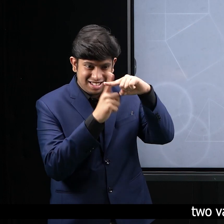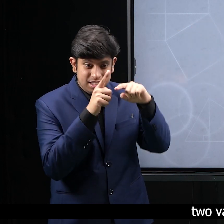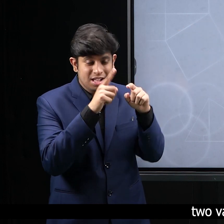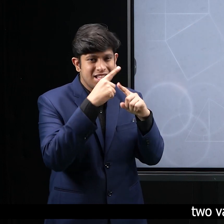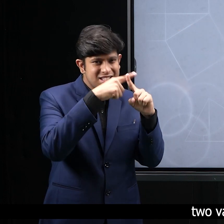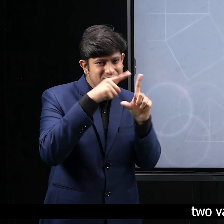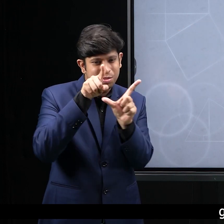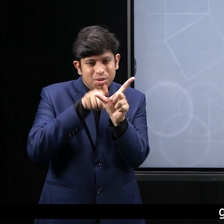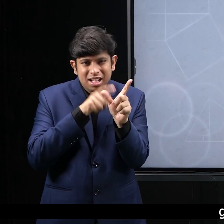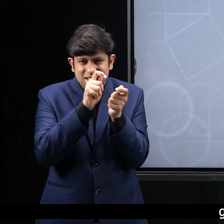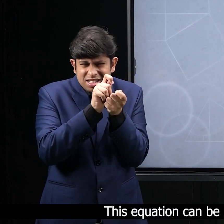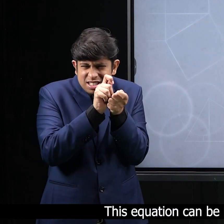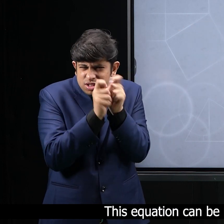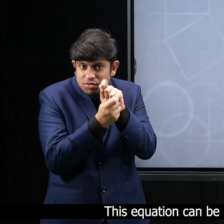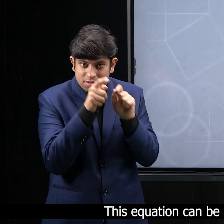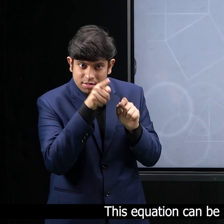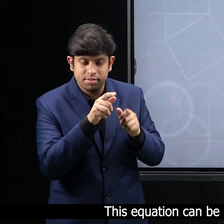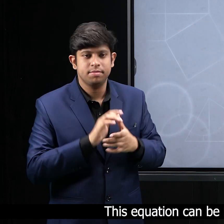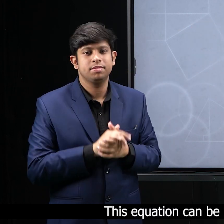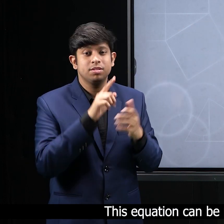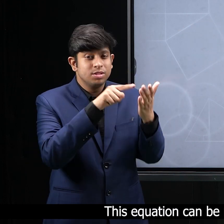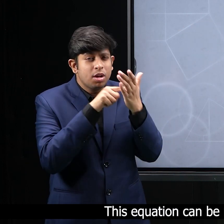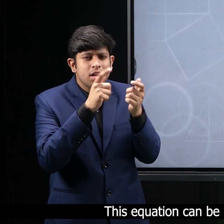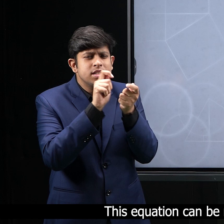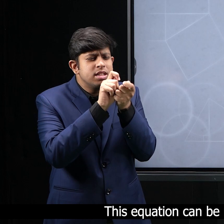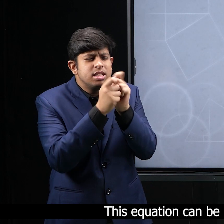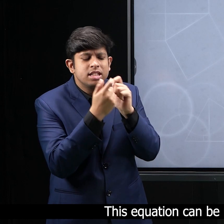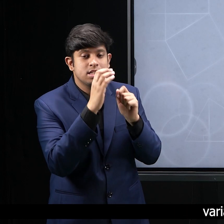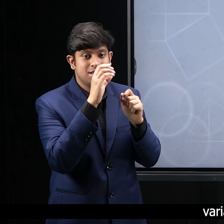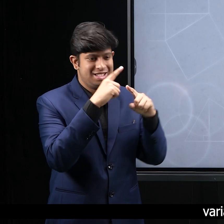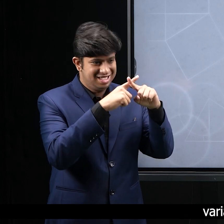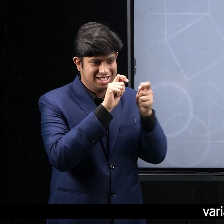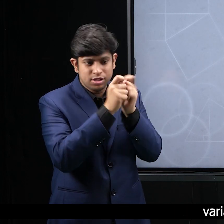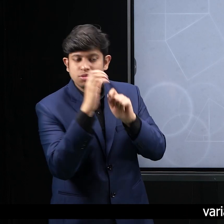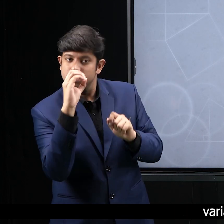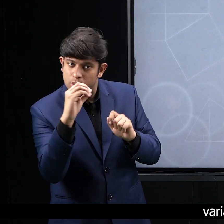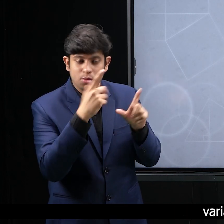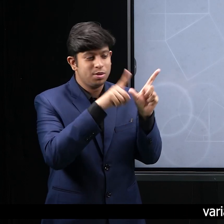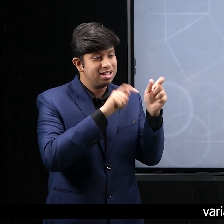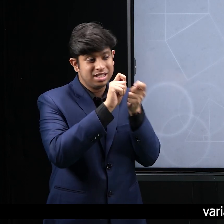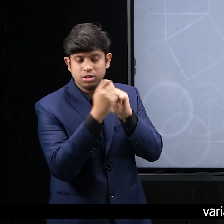y. Graphically, this equation can be represented by substituting the variables to 0.